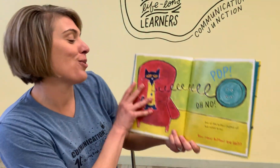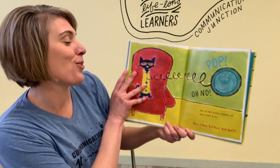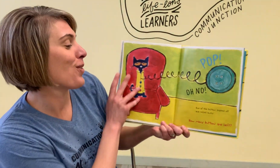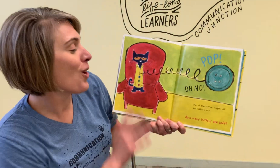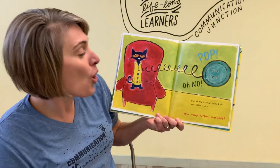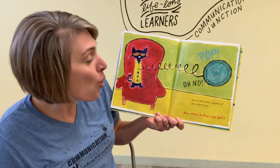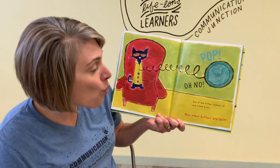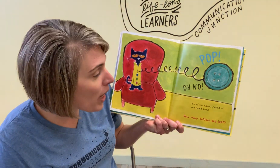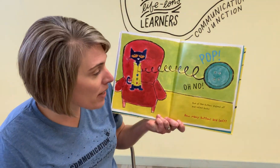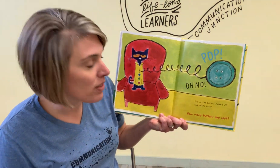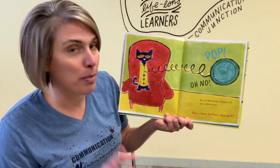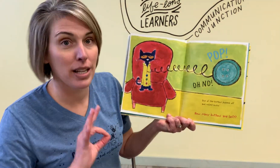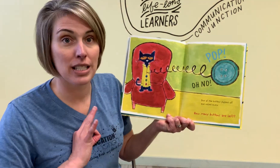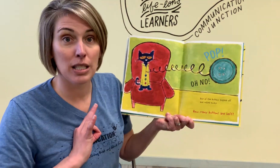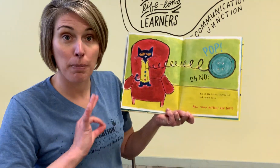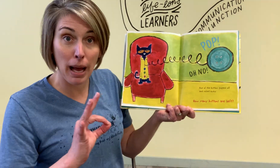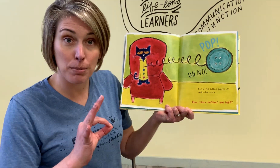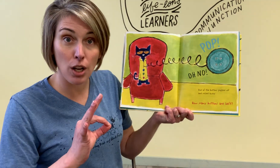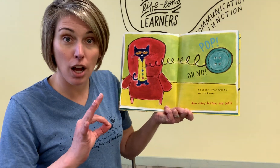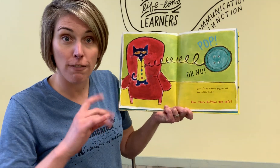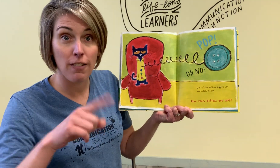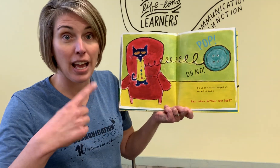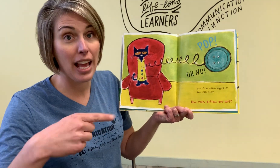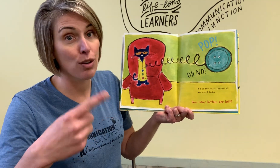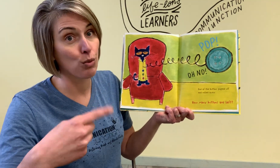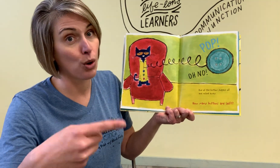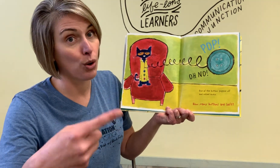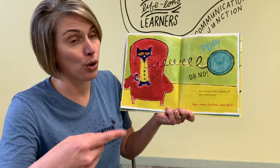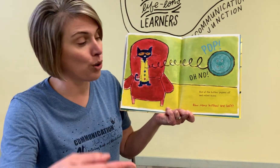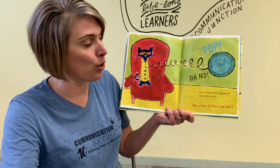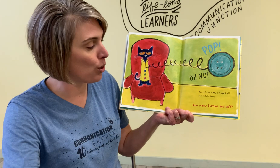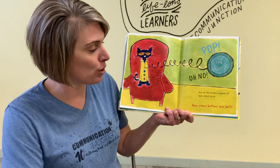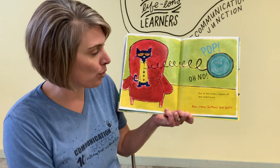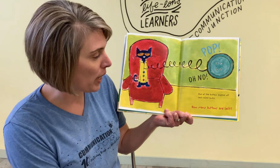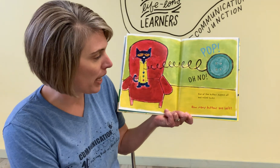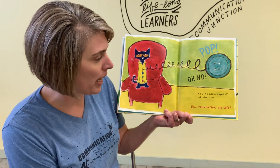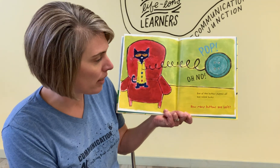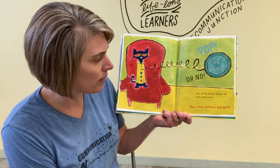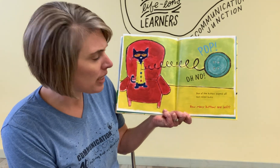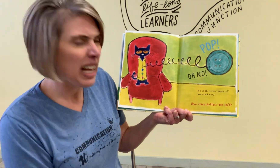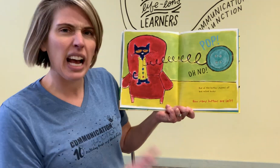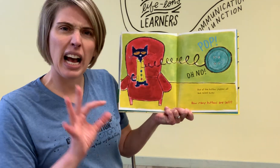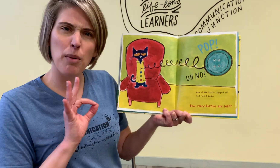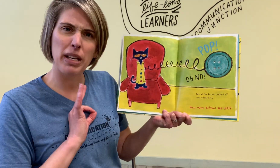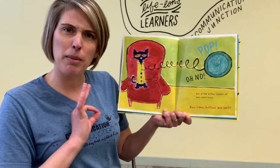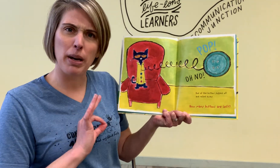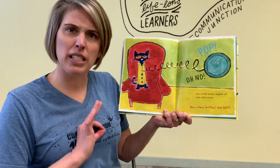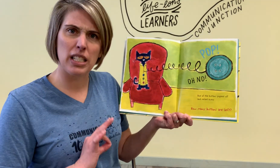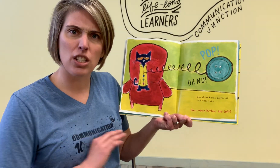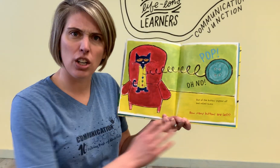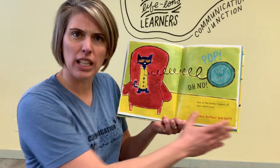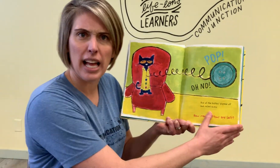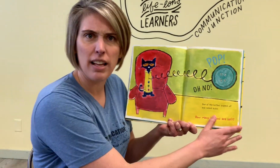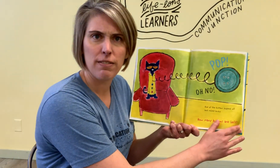no! One of the buttons popped off and rolled away. How many buttons are